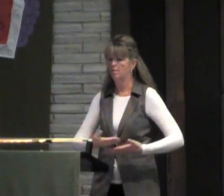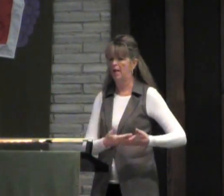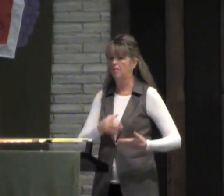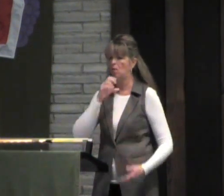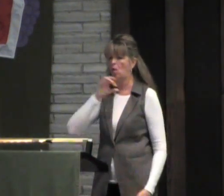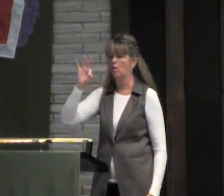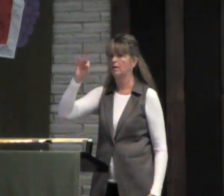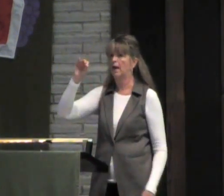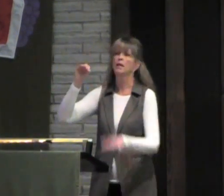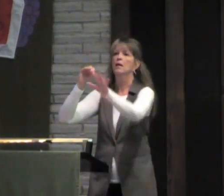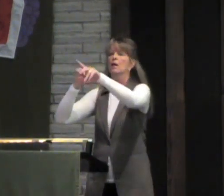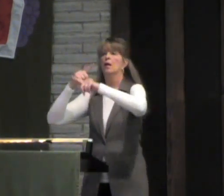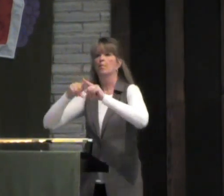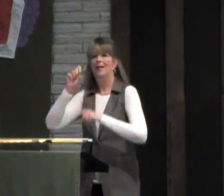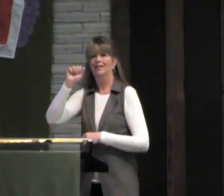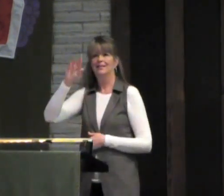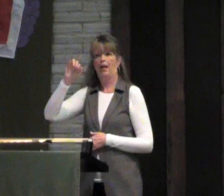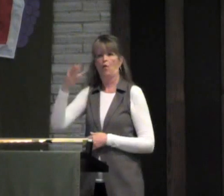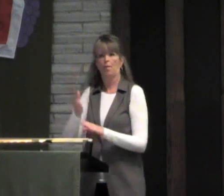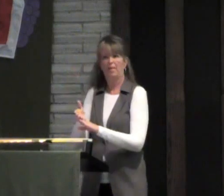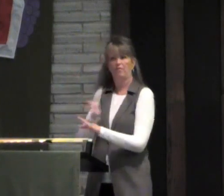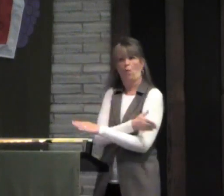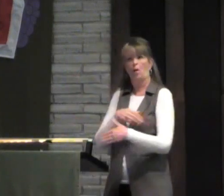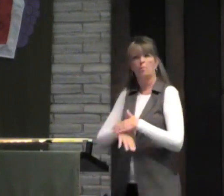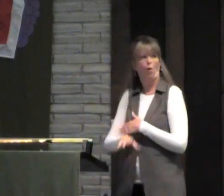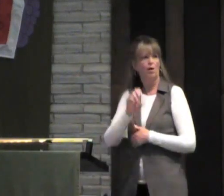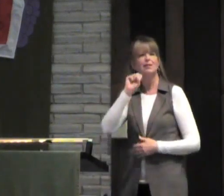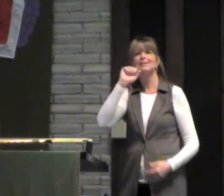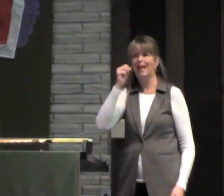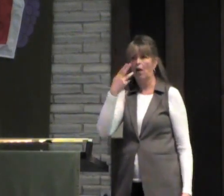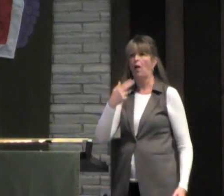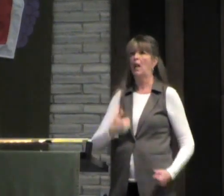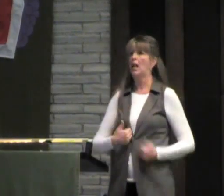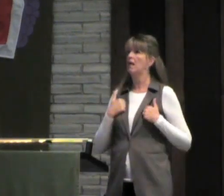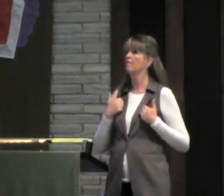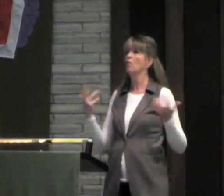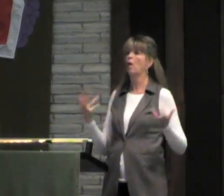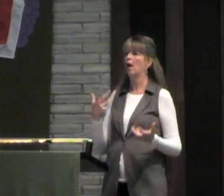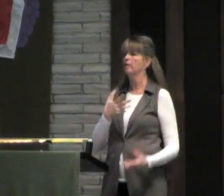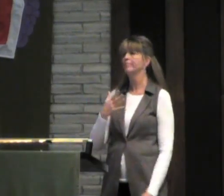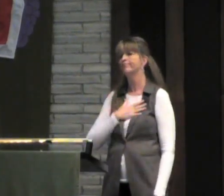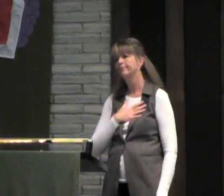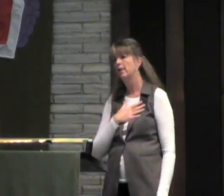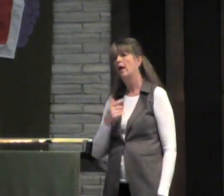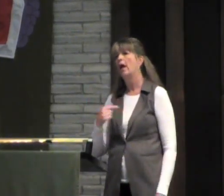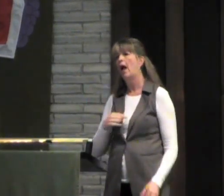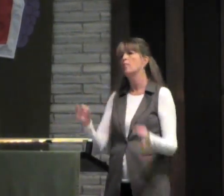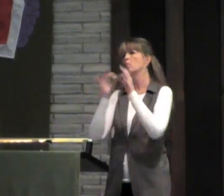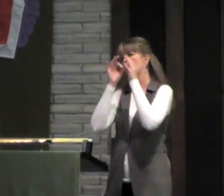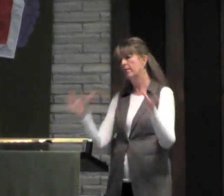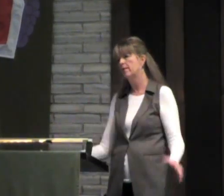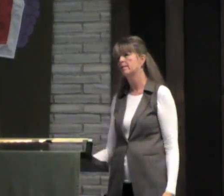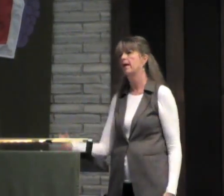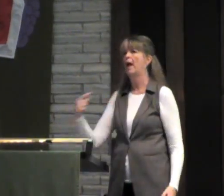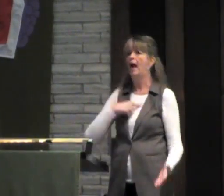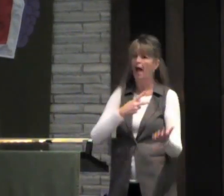Sarah would have had a baby at 90 years old. But before that, Sarah lived, you know, thinking